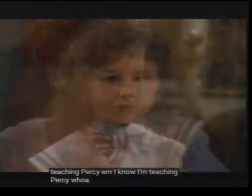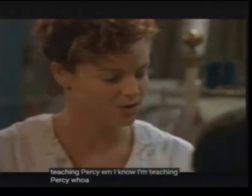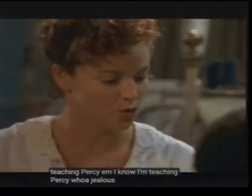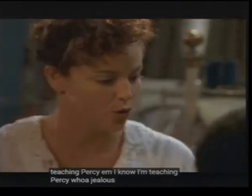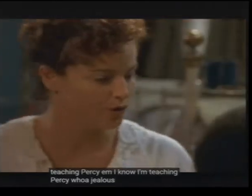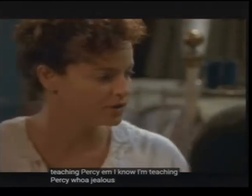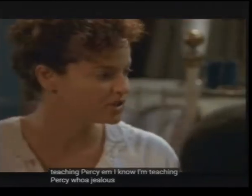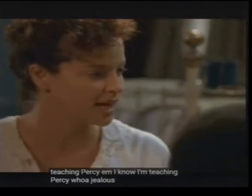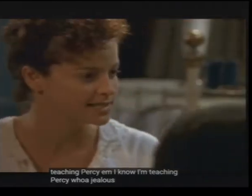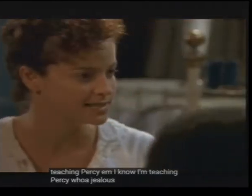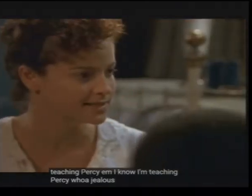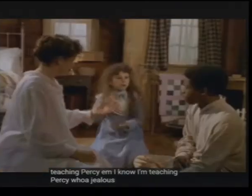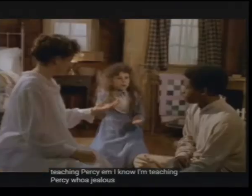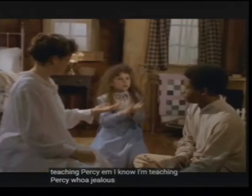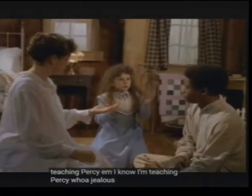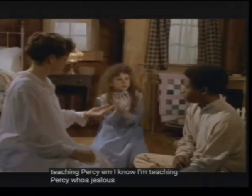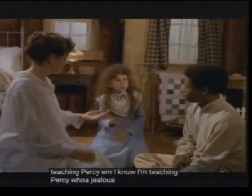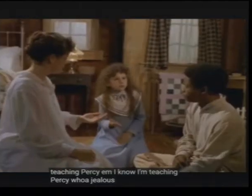Oh, you're jealous.